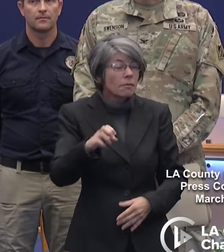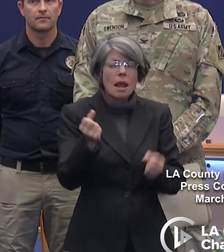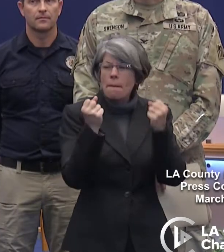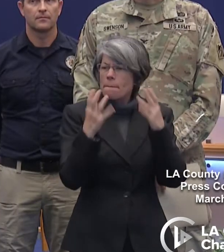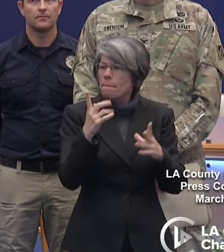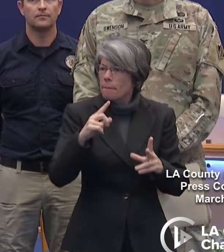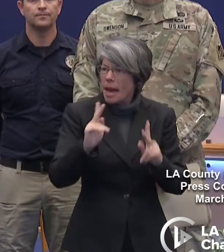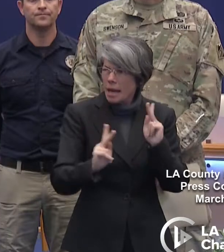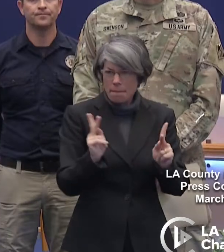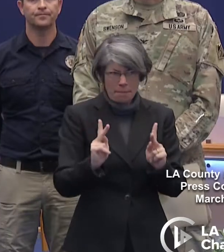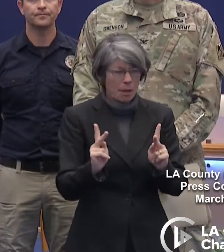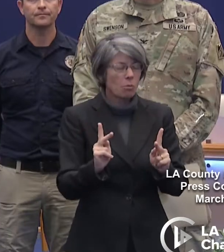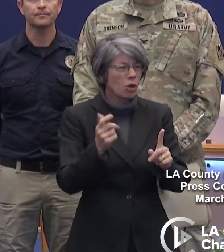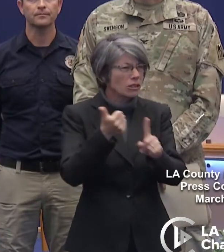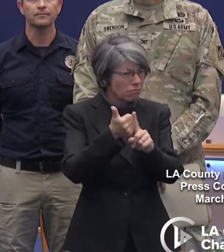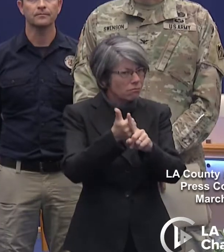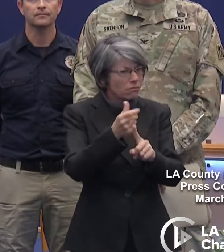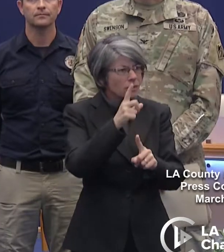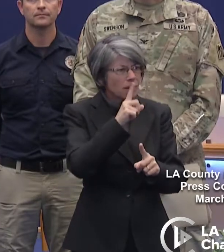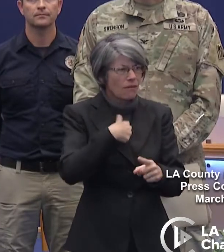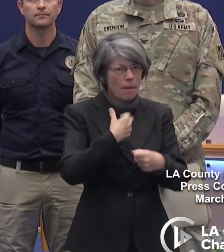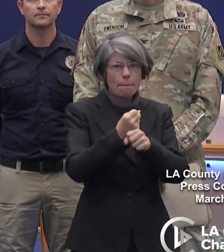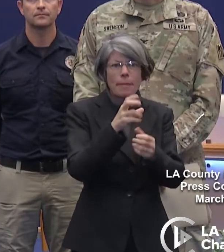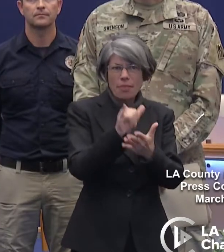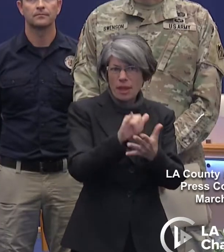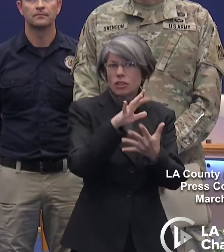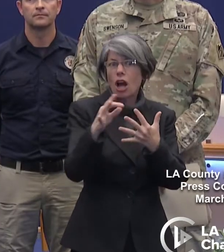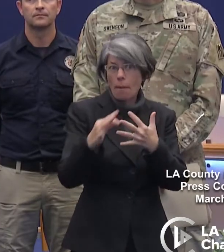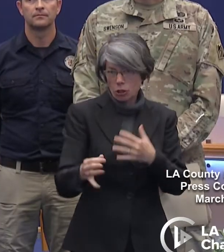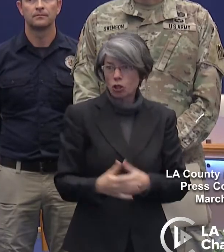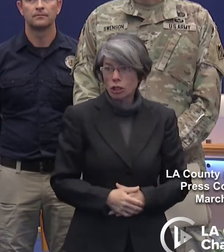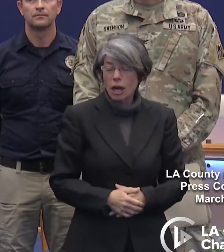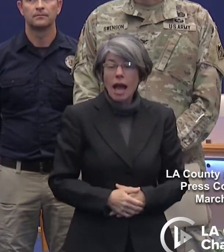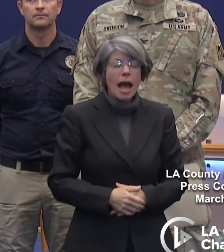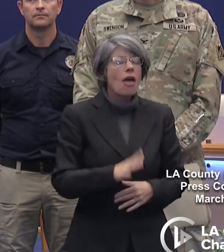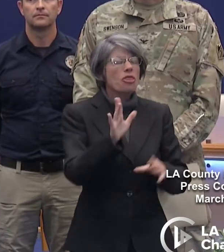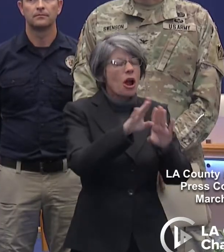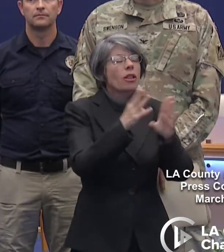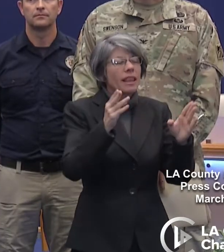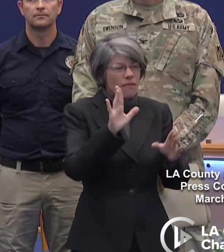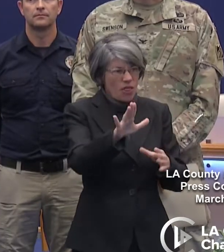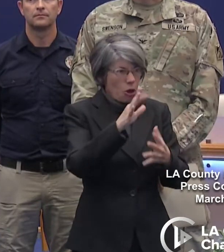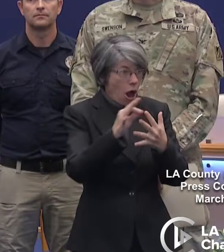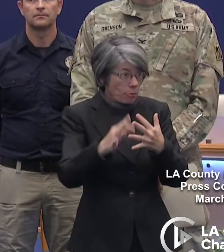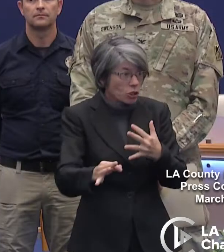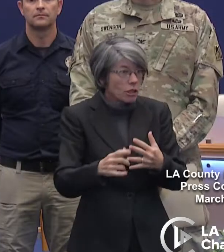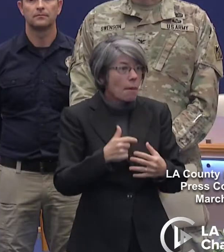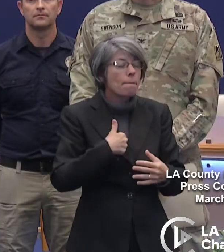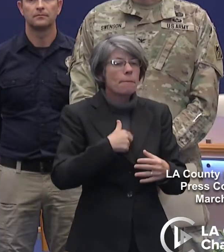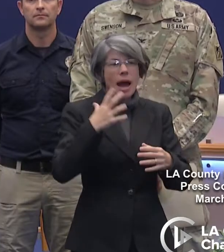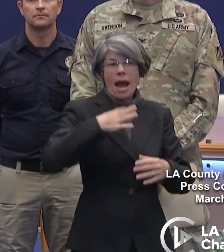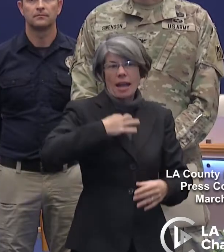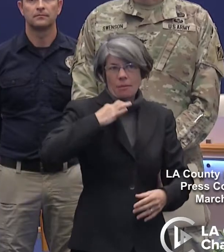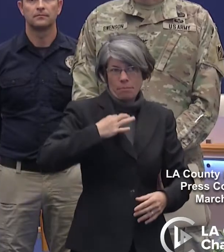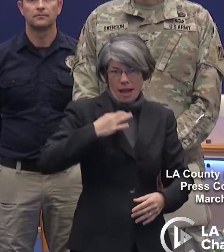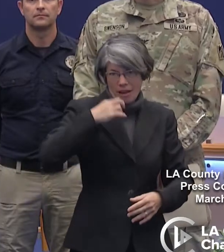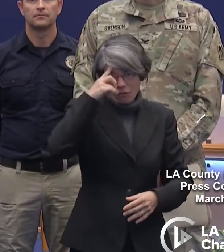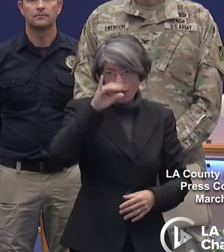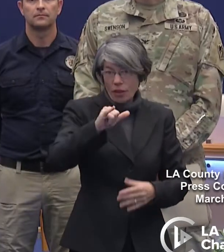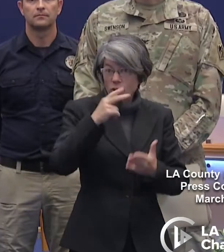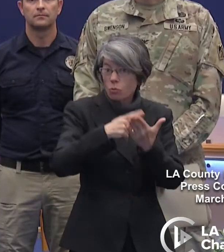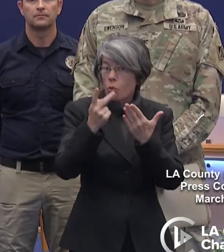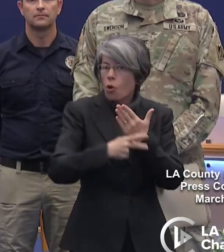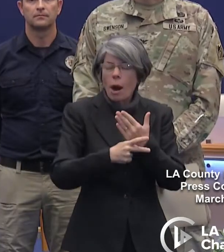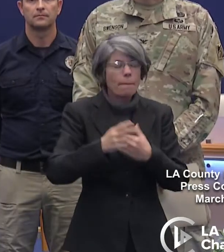number of people, a lot of people, have made this option, leaving open their option by applying for this program,